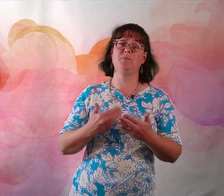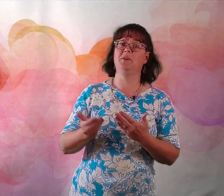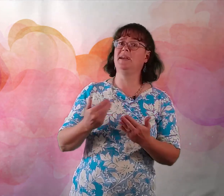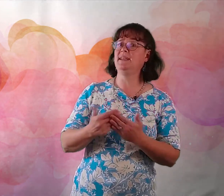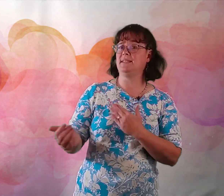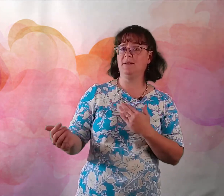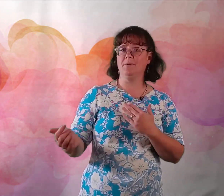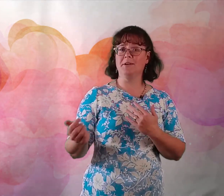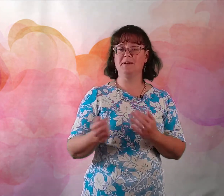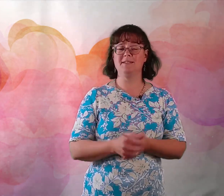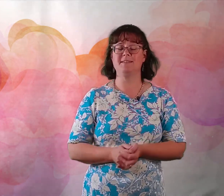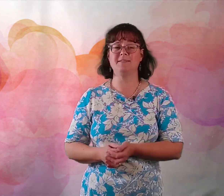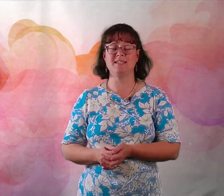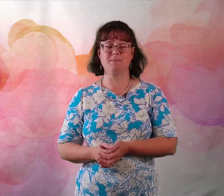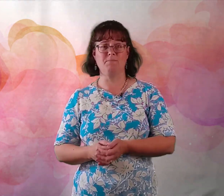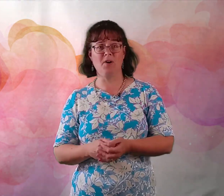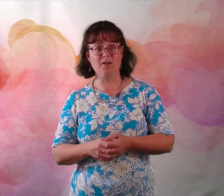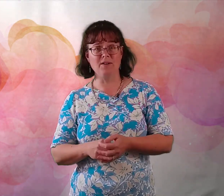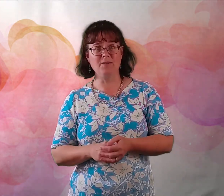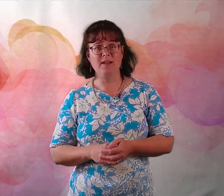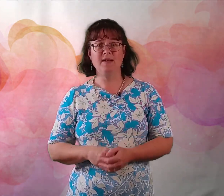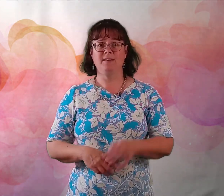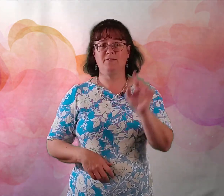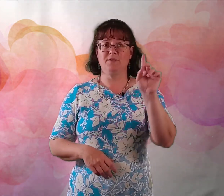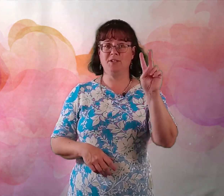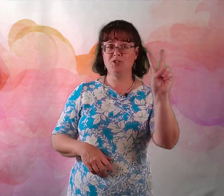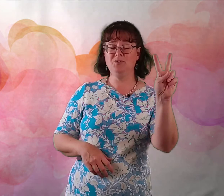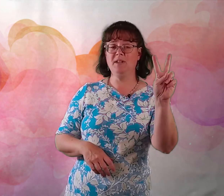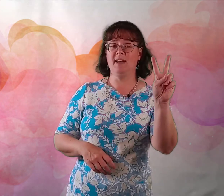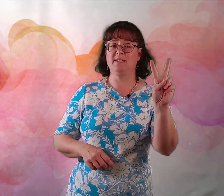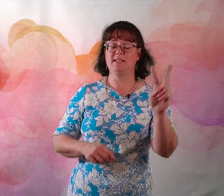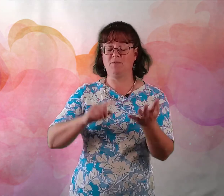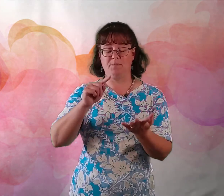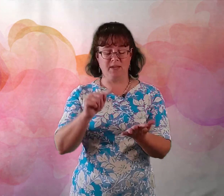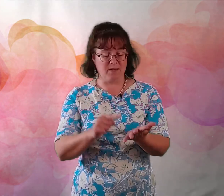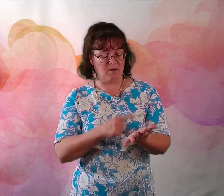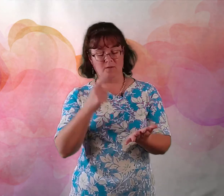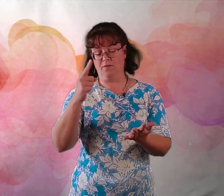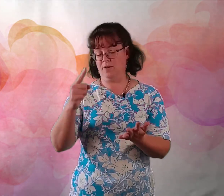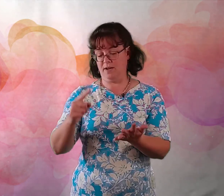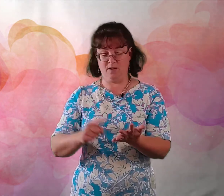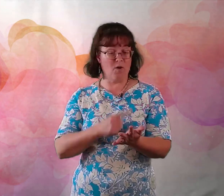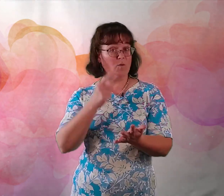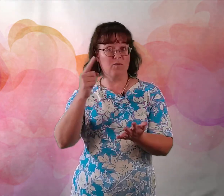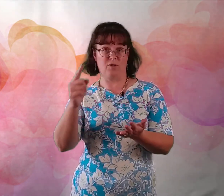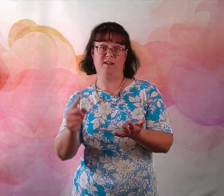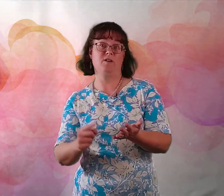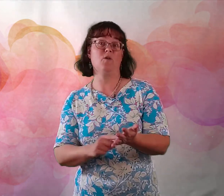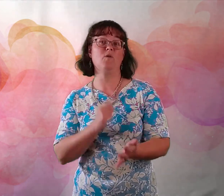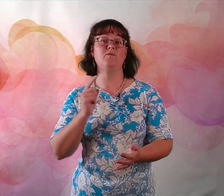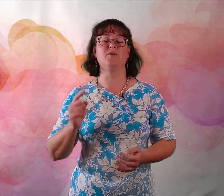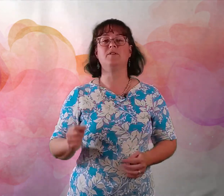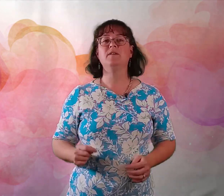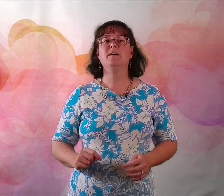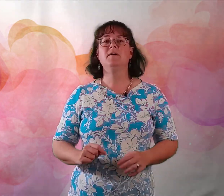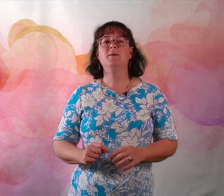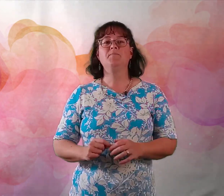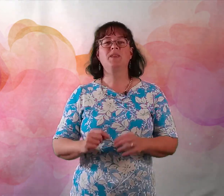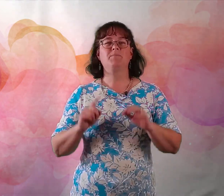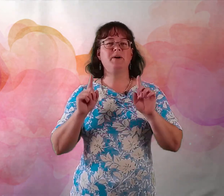super easy. We're going to do those tomorrow. There are only 2 lines that repeat over and over and over. But